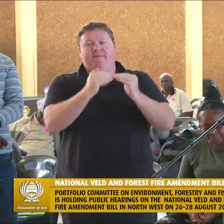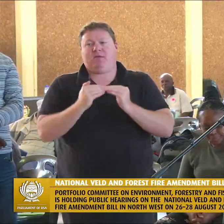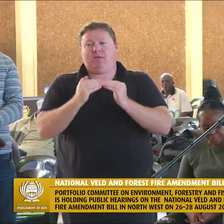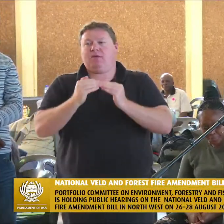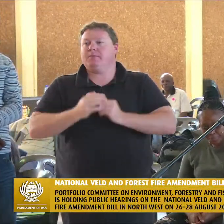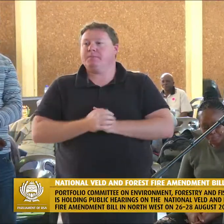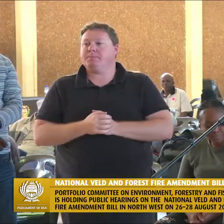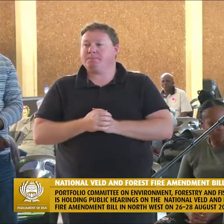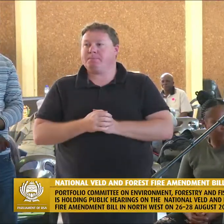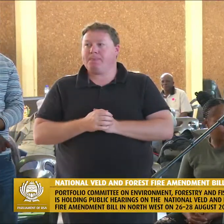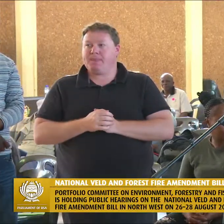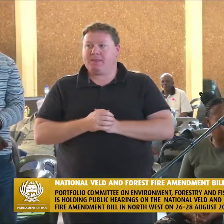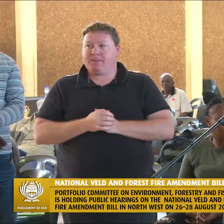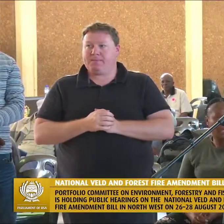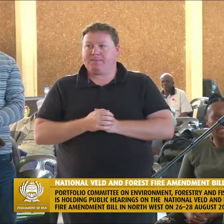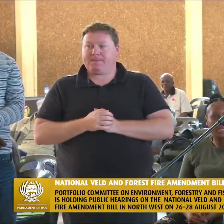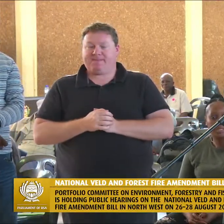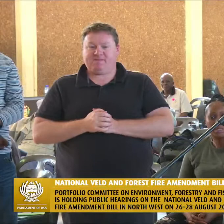association